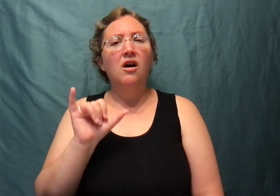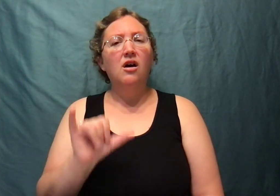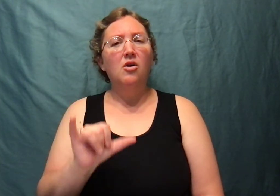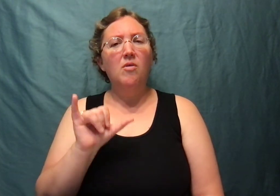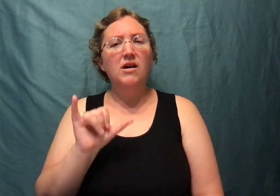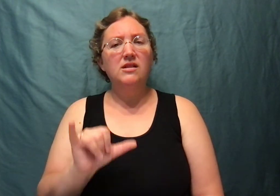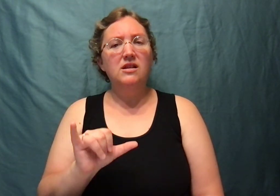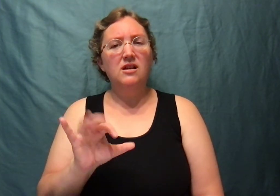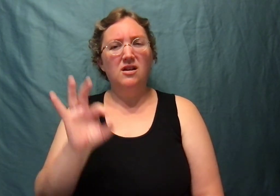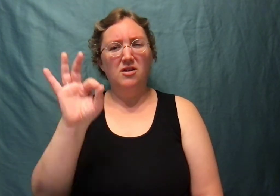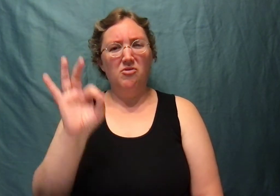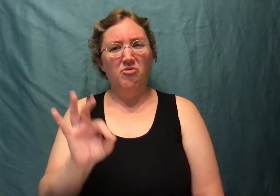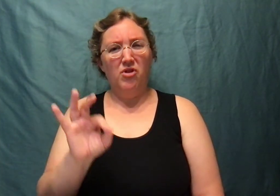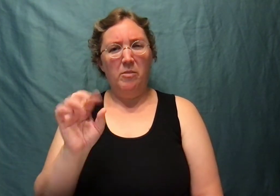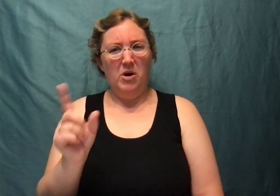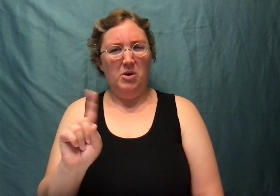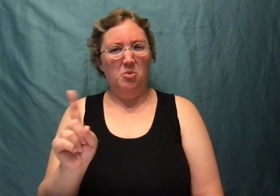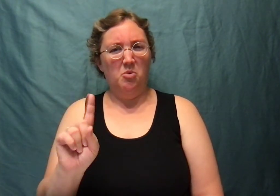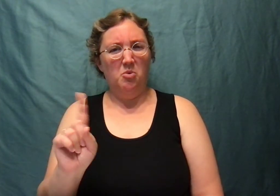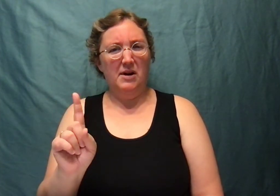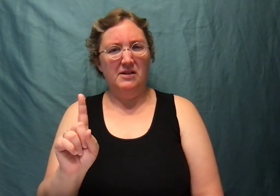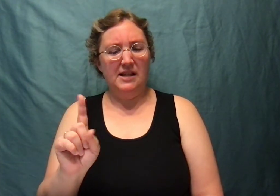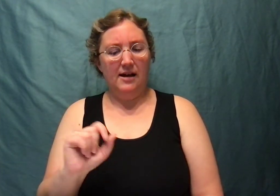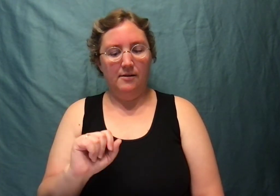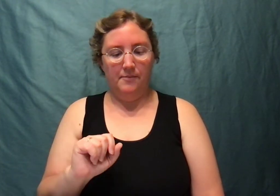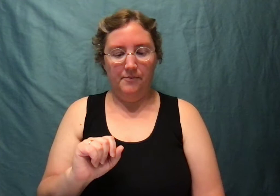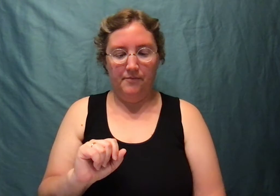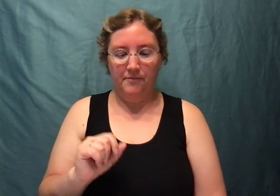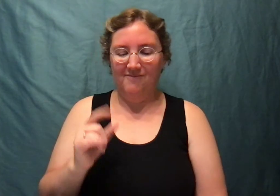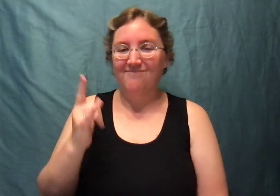oh, I see. Fremont. Where is that?